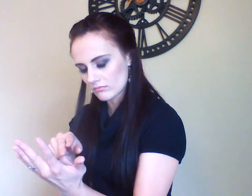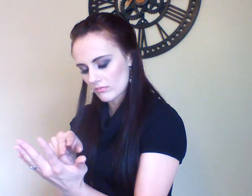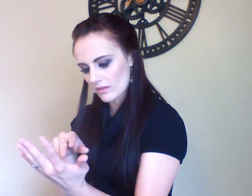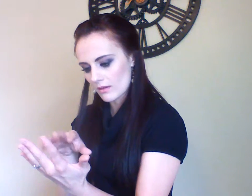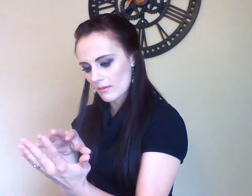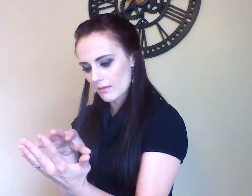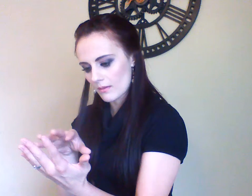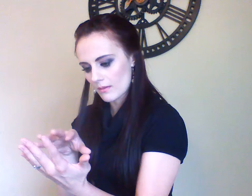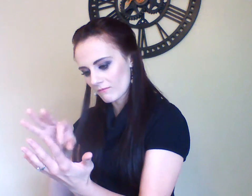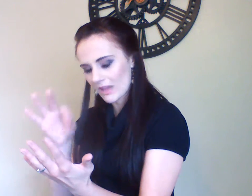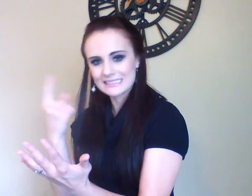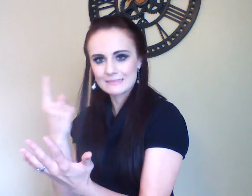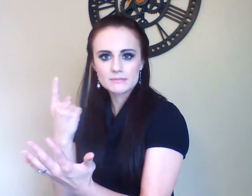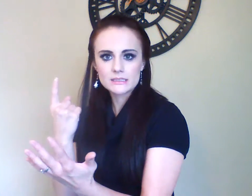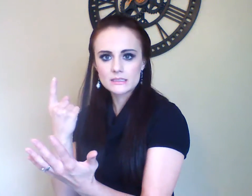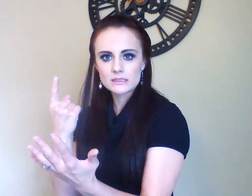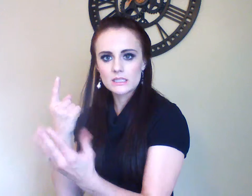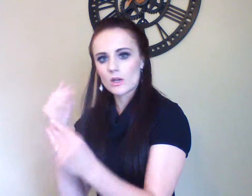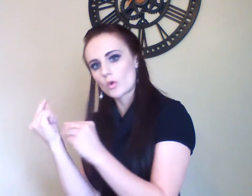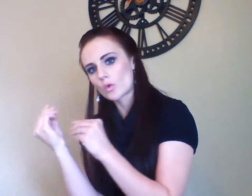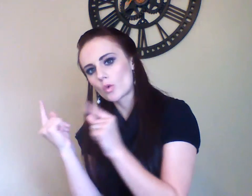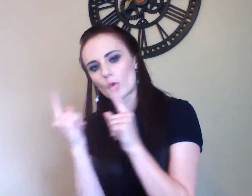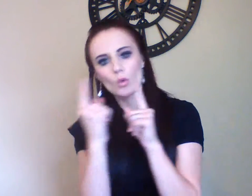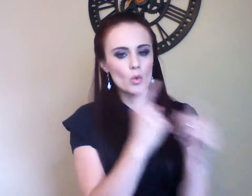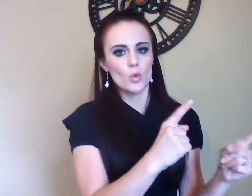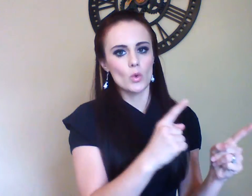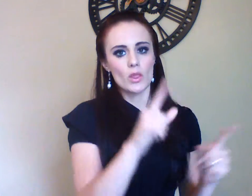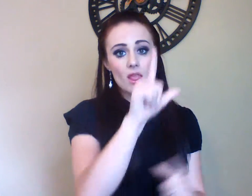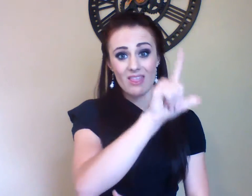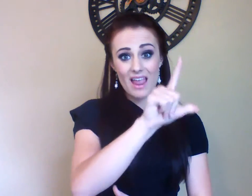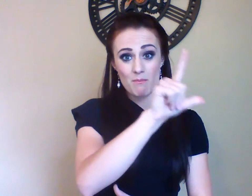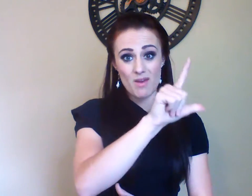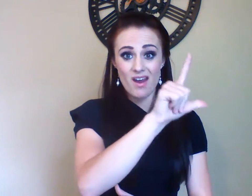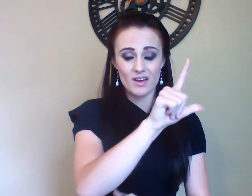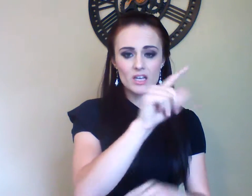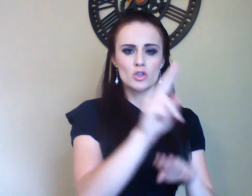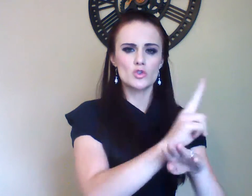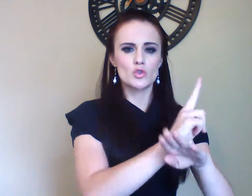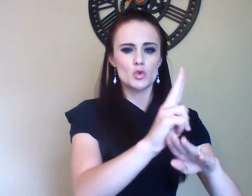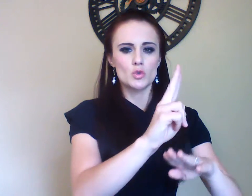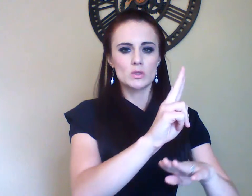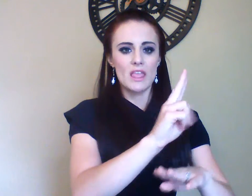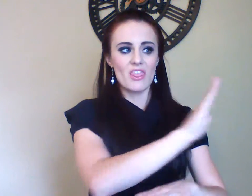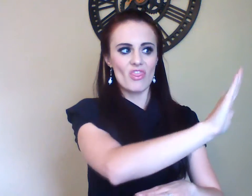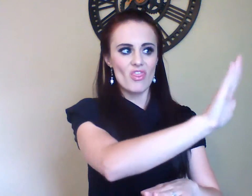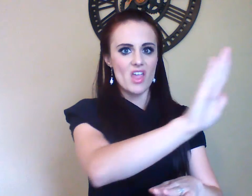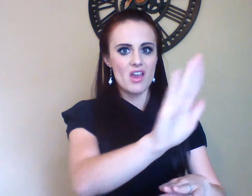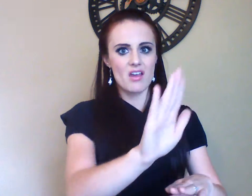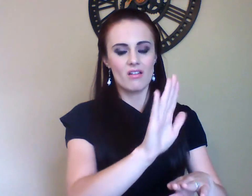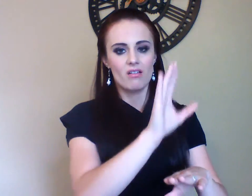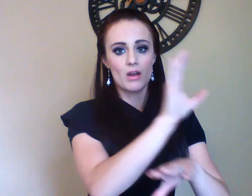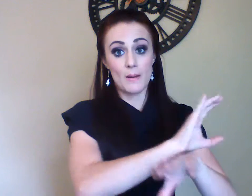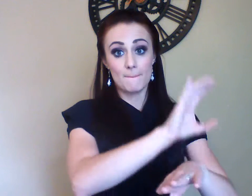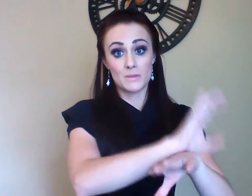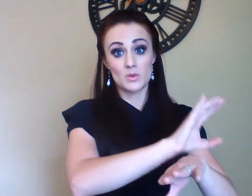use the computer system in the library instead of looking on the web, even though I know the web is the way of the future. I'm a little old-fashioned, and I